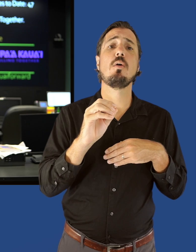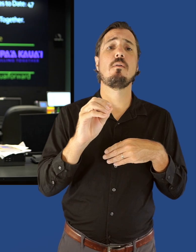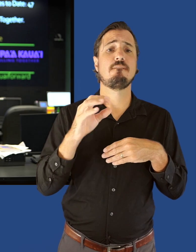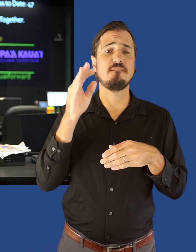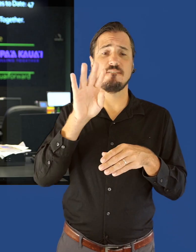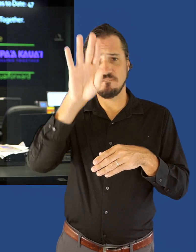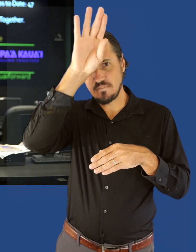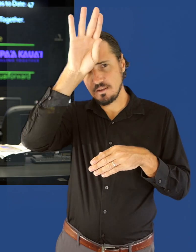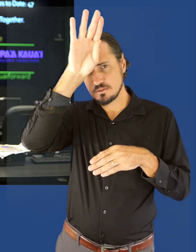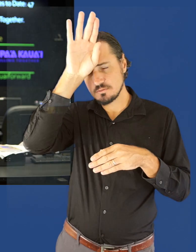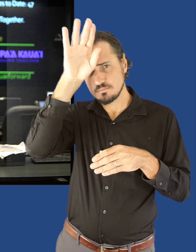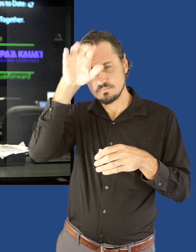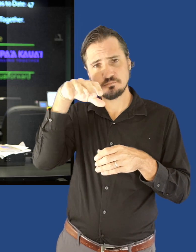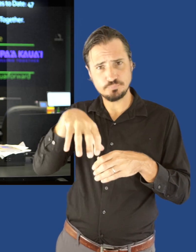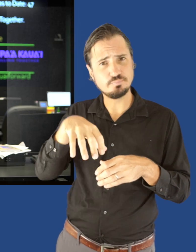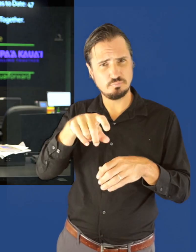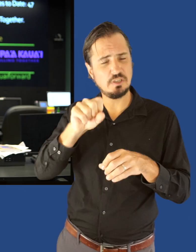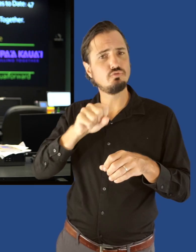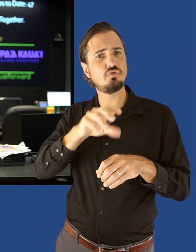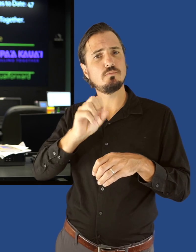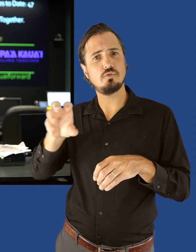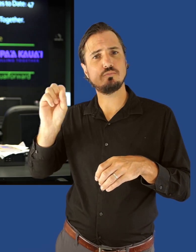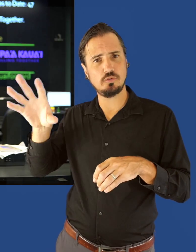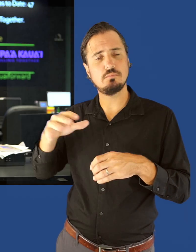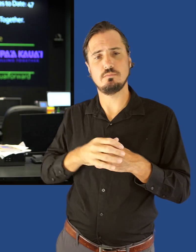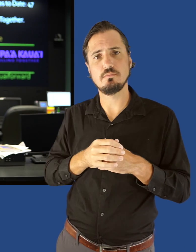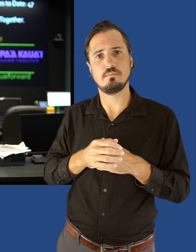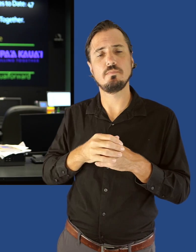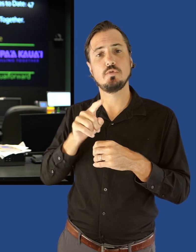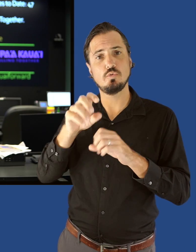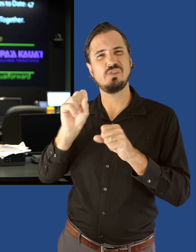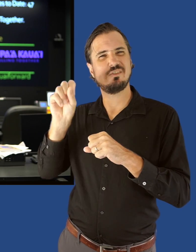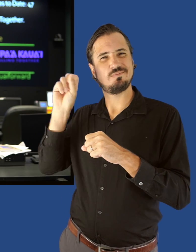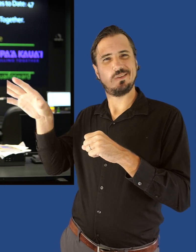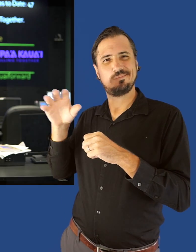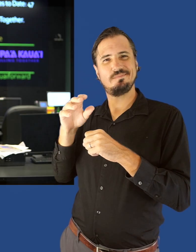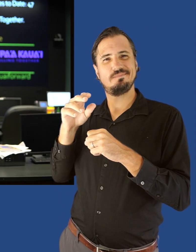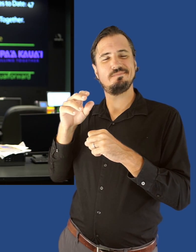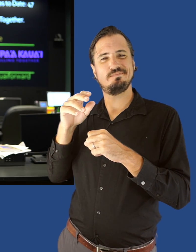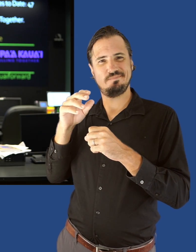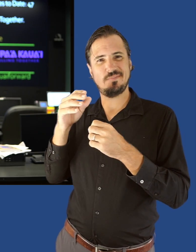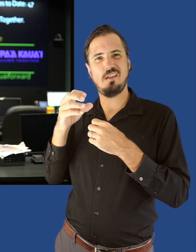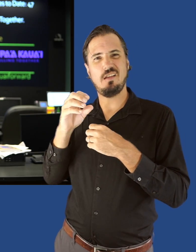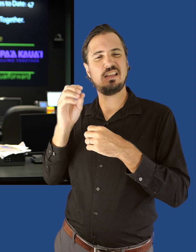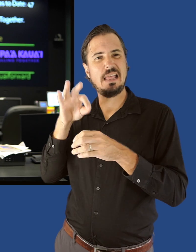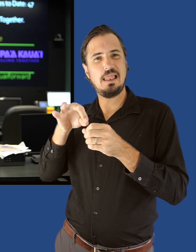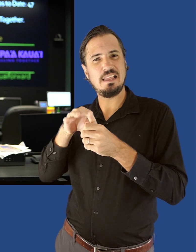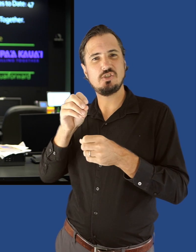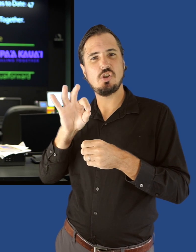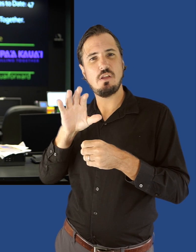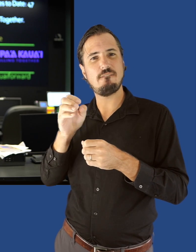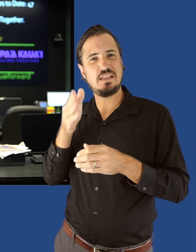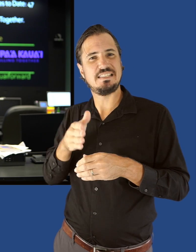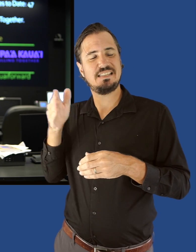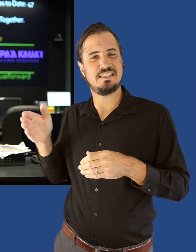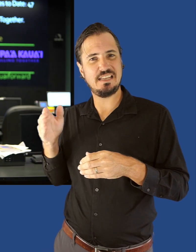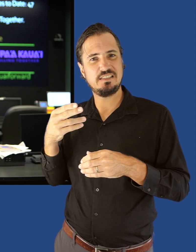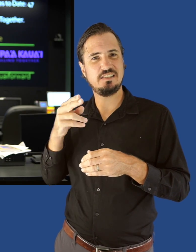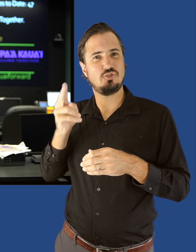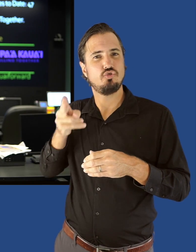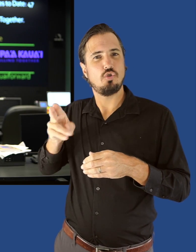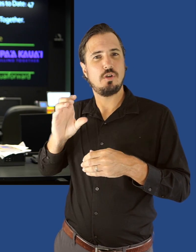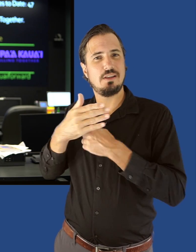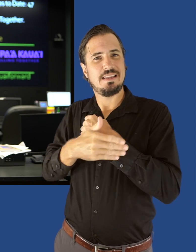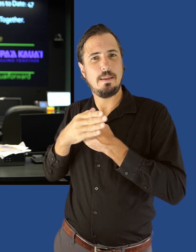return ballots at the P.E. Kauai Building Voter Service Center or the elections office next to the historic county building. All